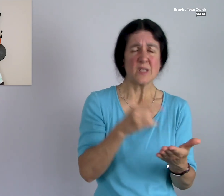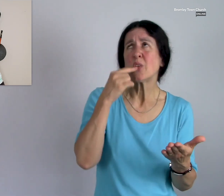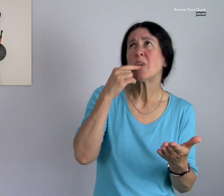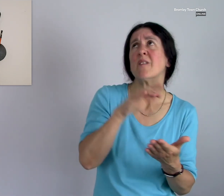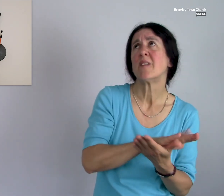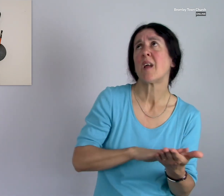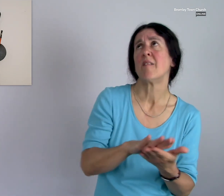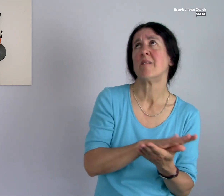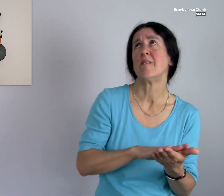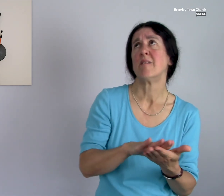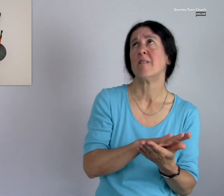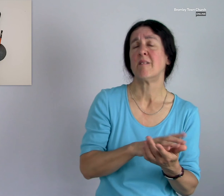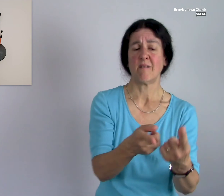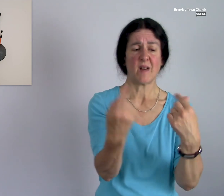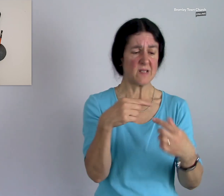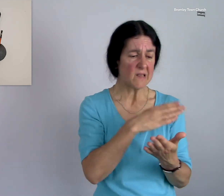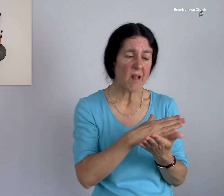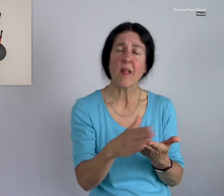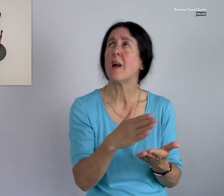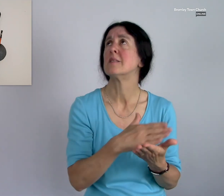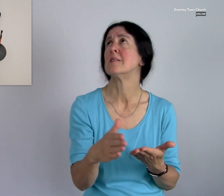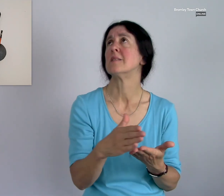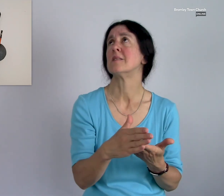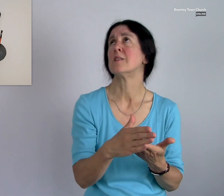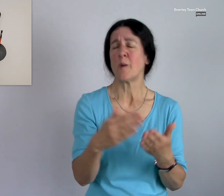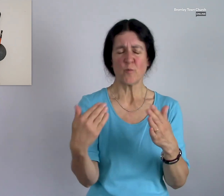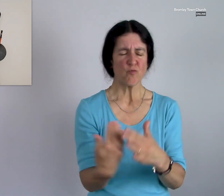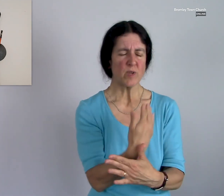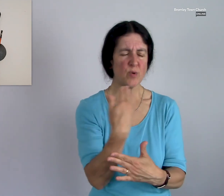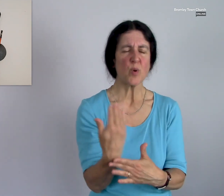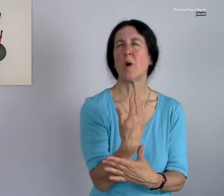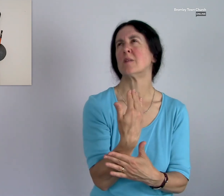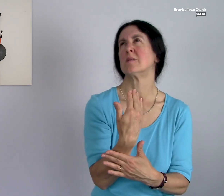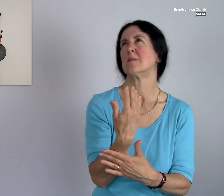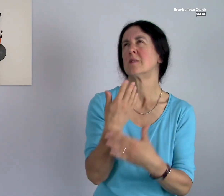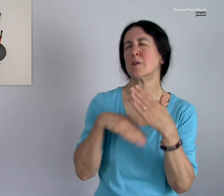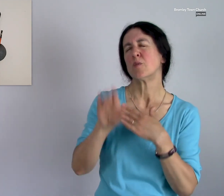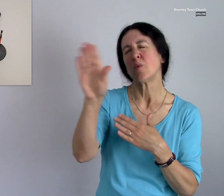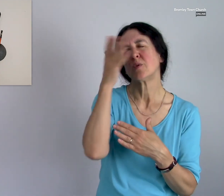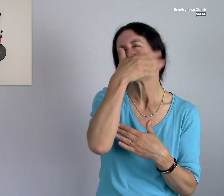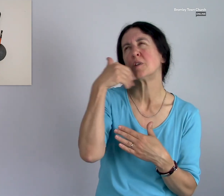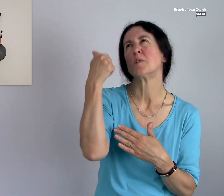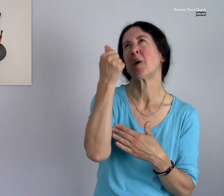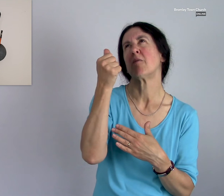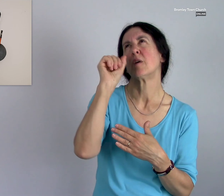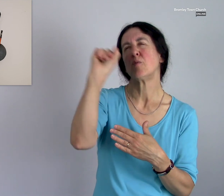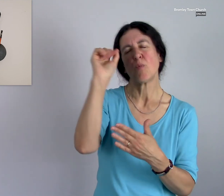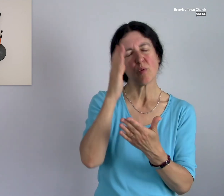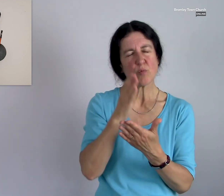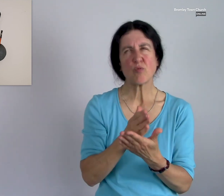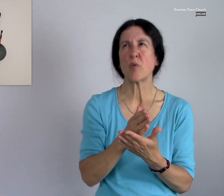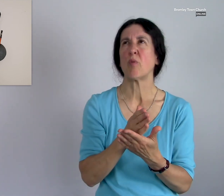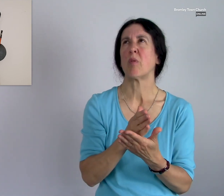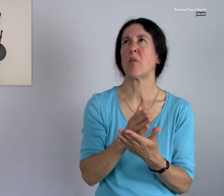and renew us in your spirit and in your truth. We ask forgiveness for our nation. We